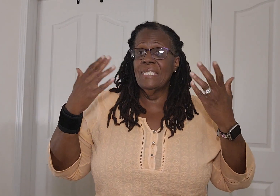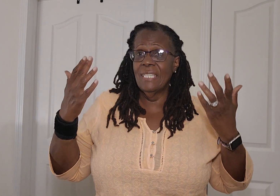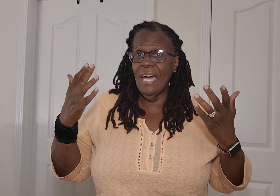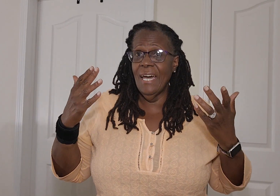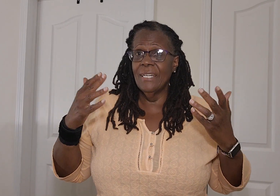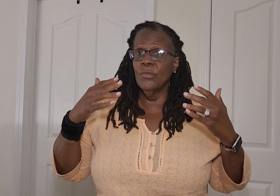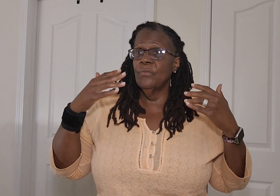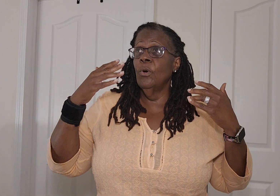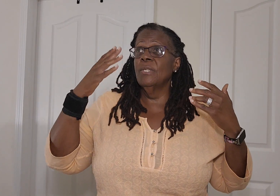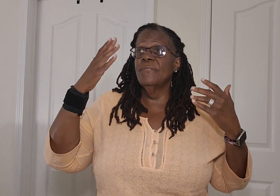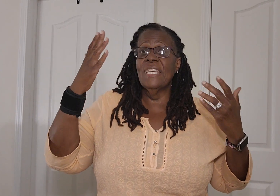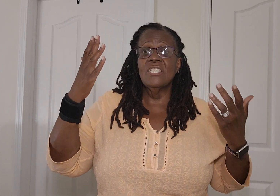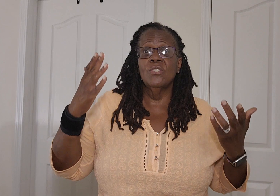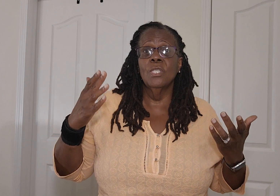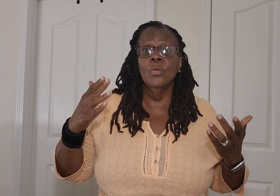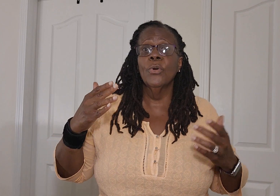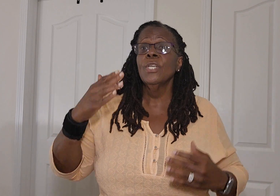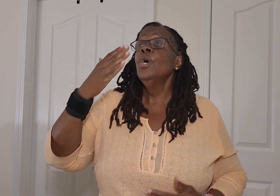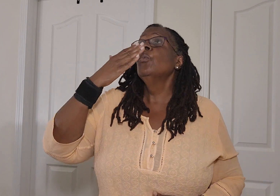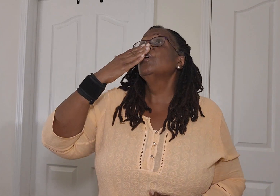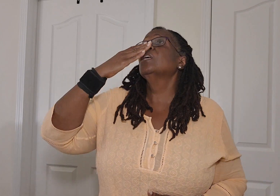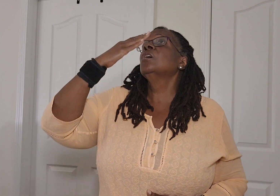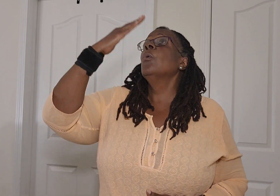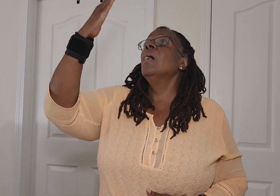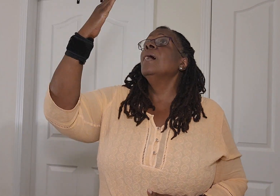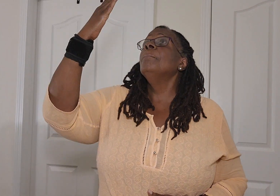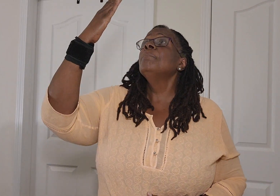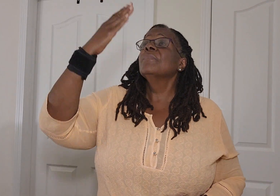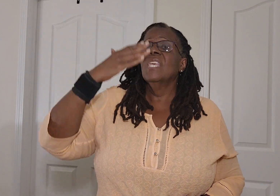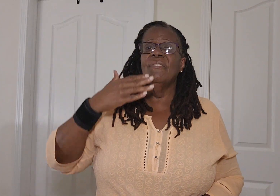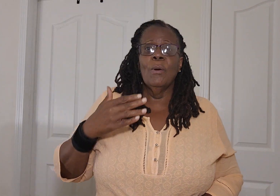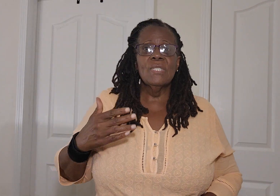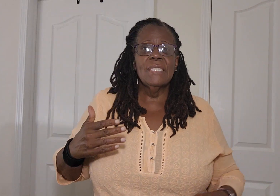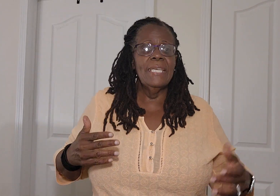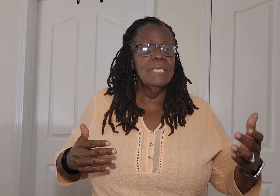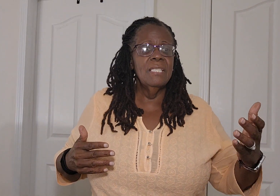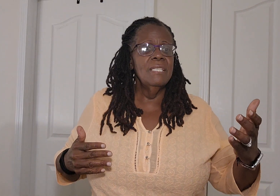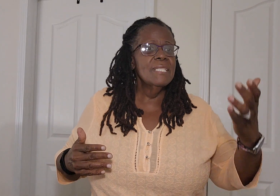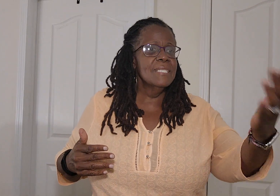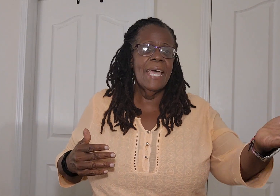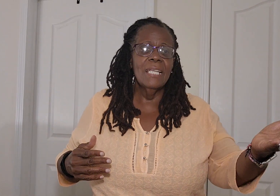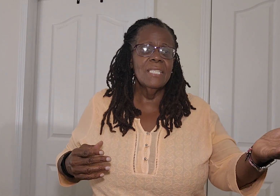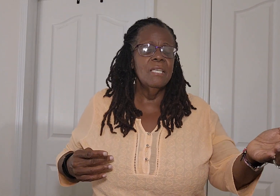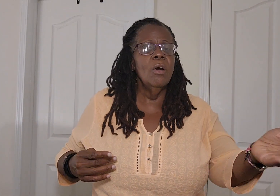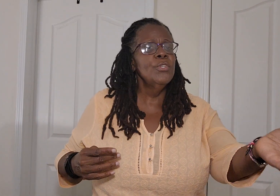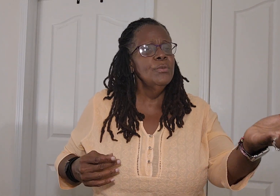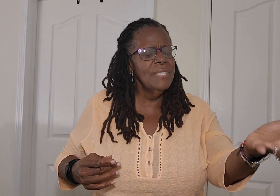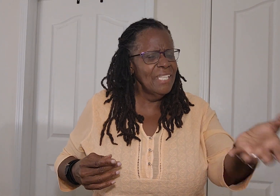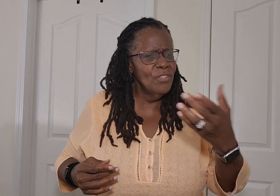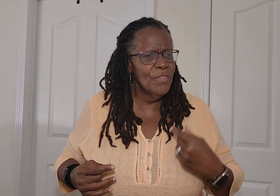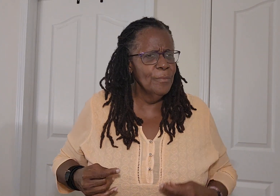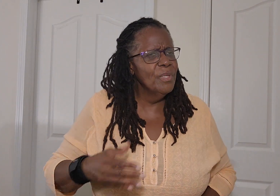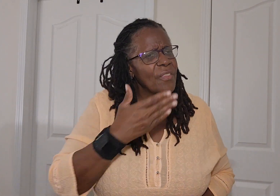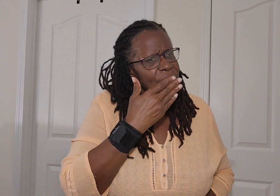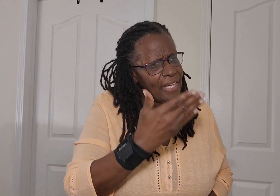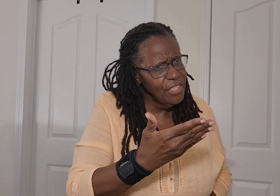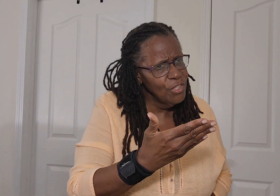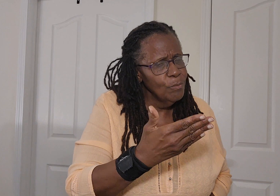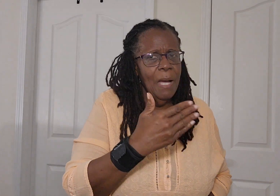thanking God or, oh, give thanks unto the Lord, we're going to go up. If I was thanking Sally, oh, thank you for the book. Thank you. I'm